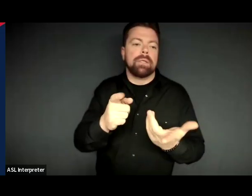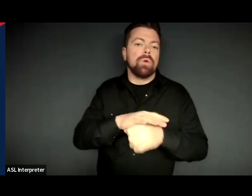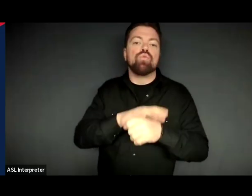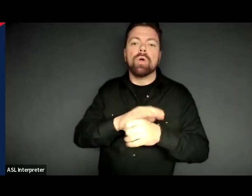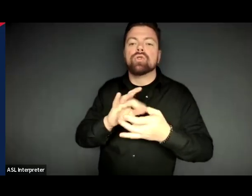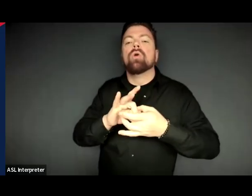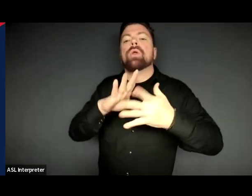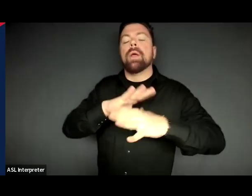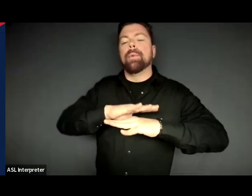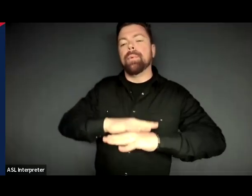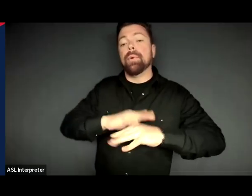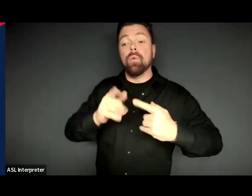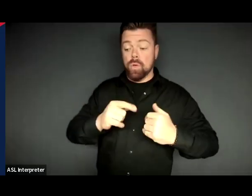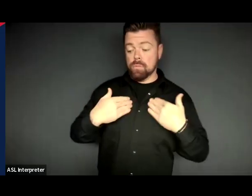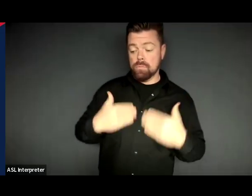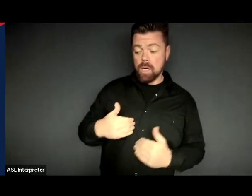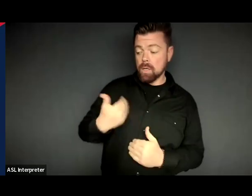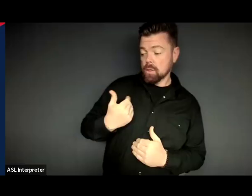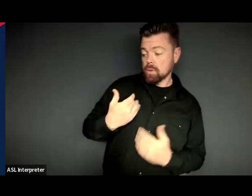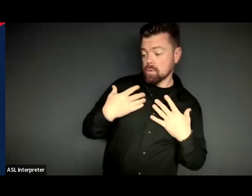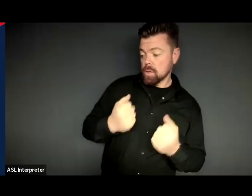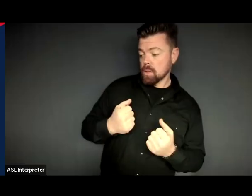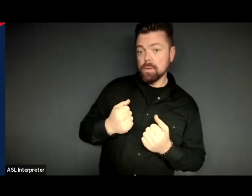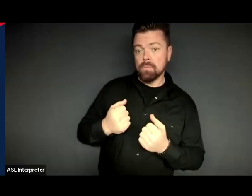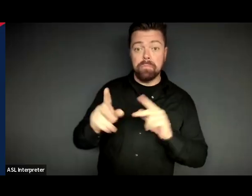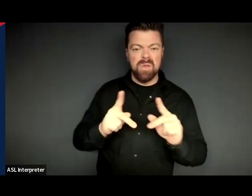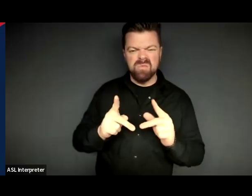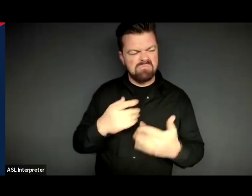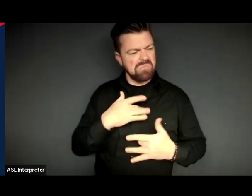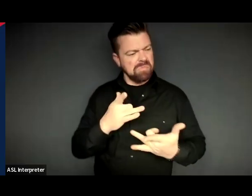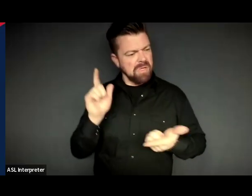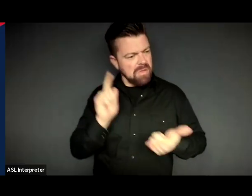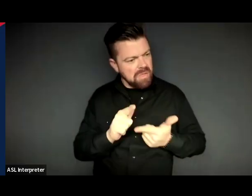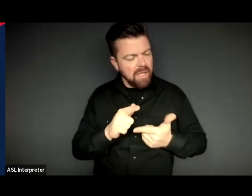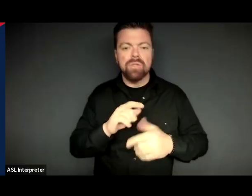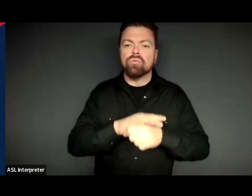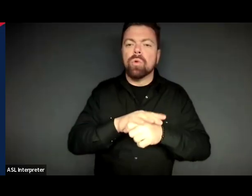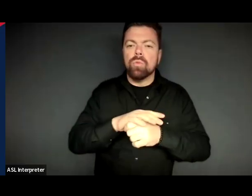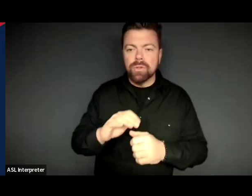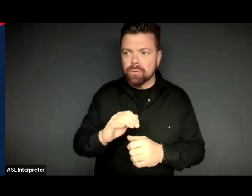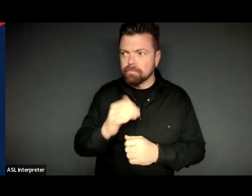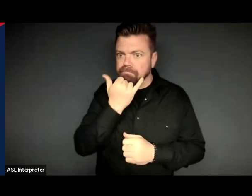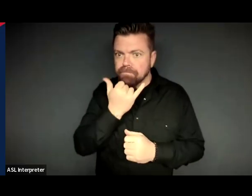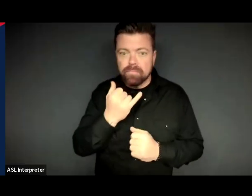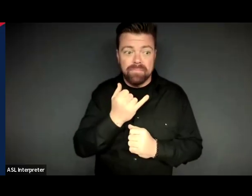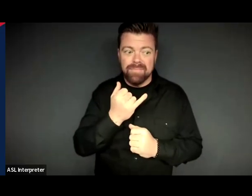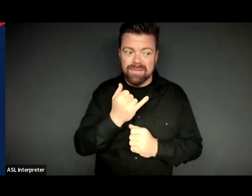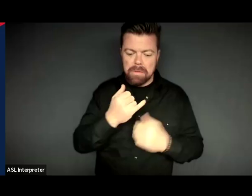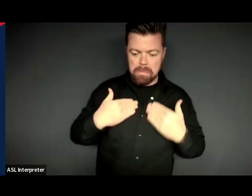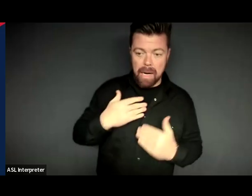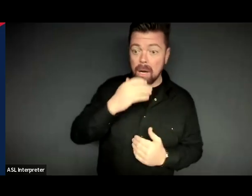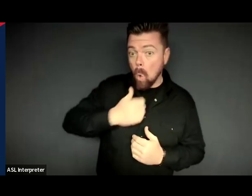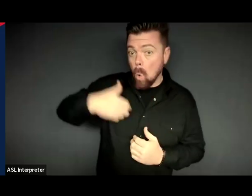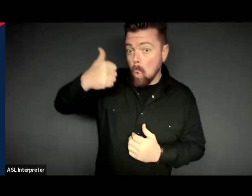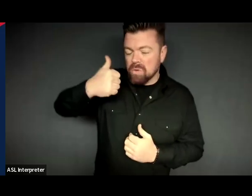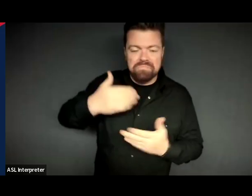when your body is younger and healthier, people tend to have less pressure injuries. As we get older, our skin, no